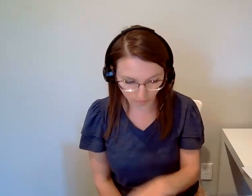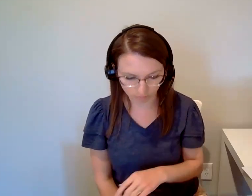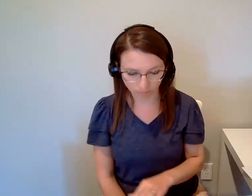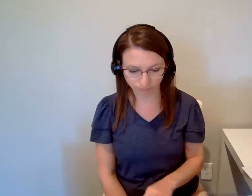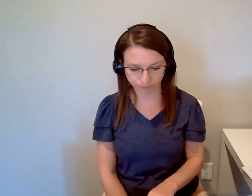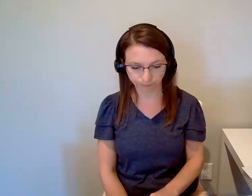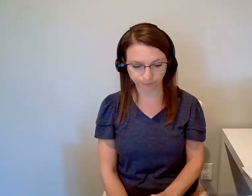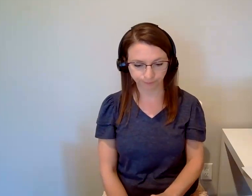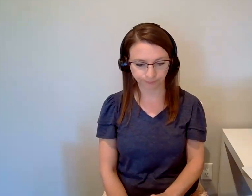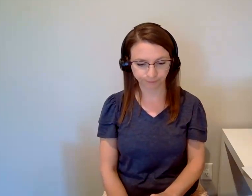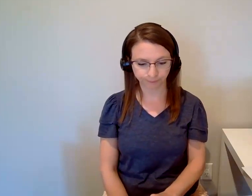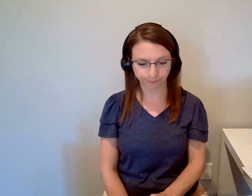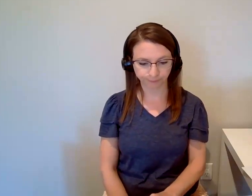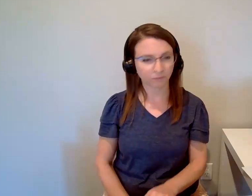Um,